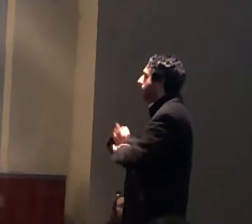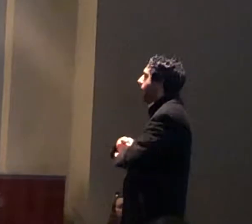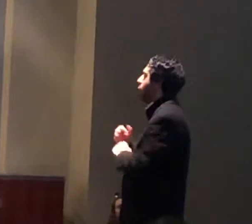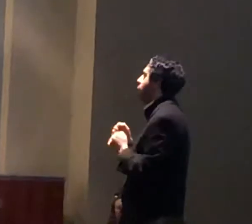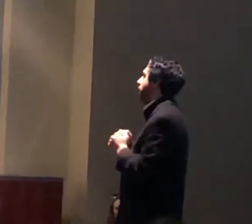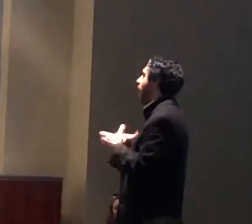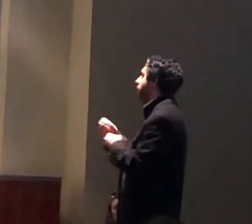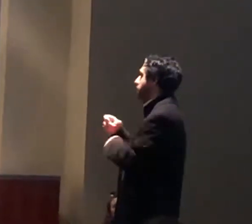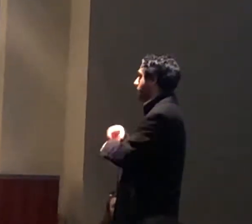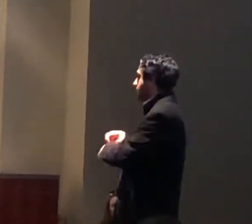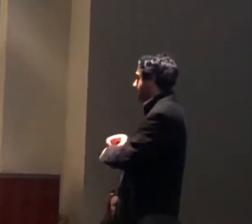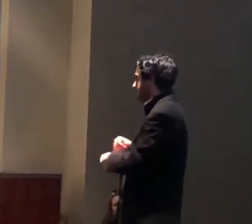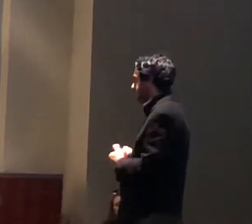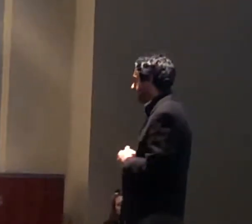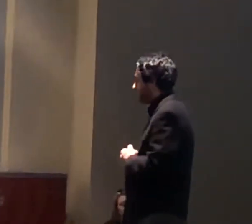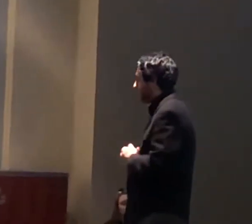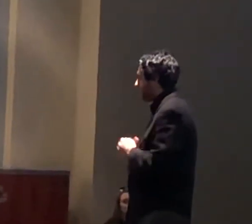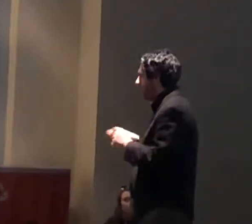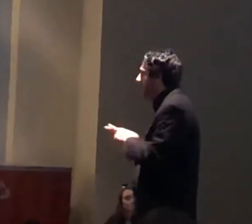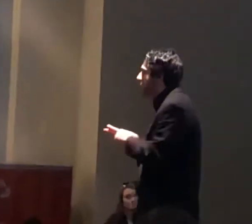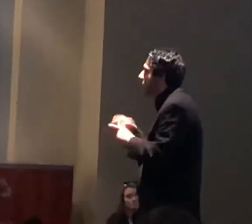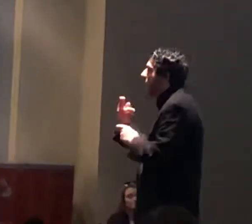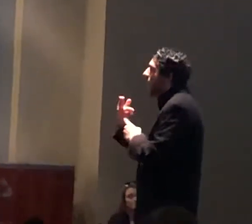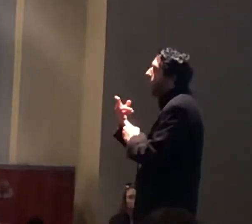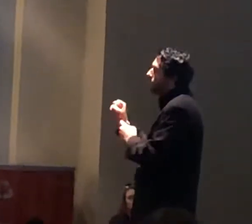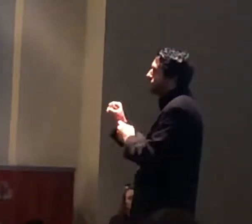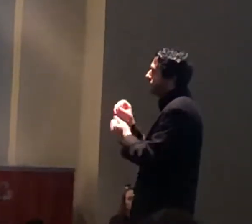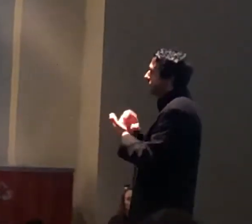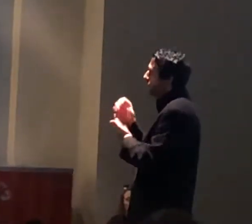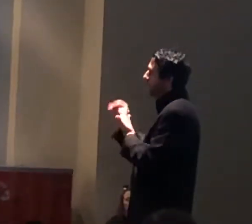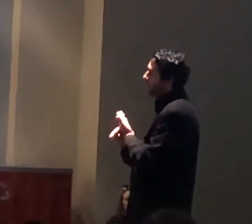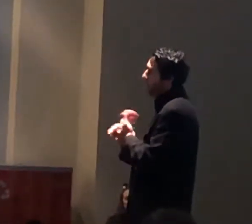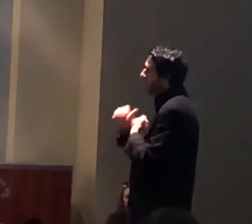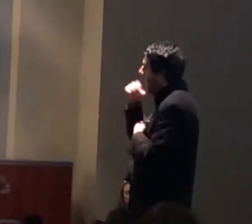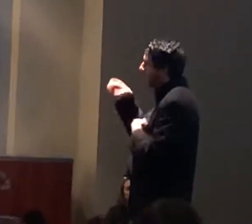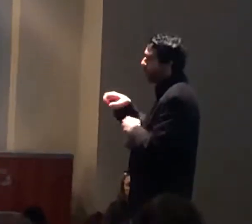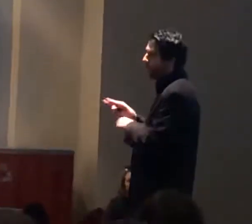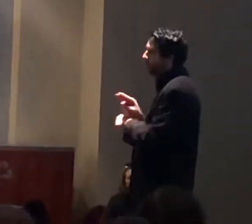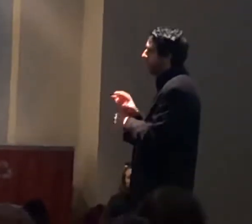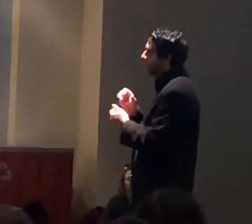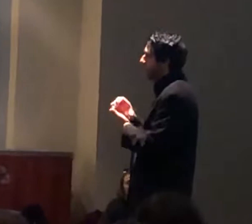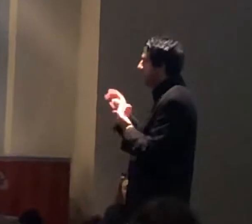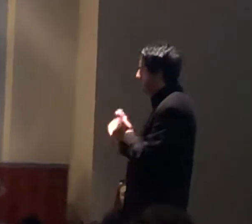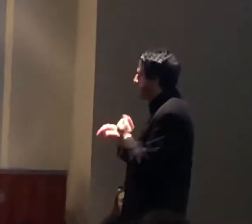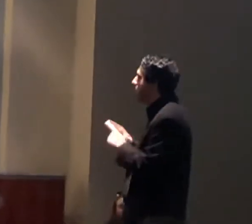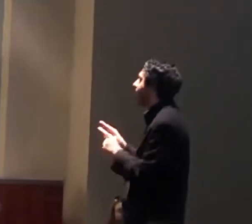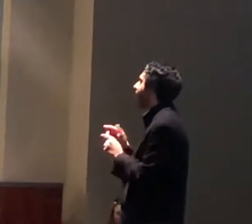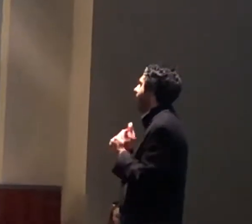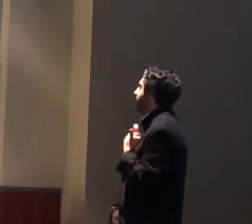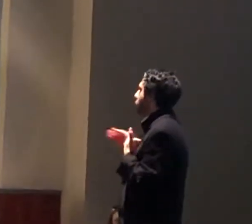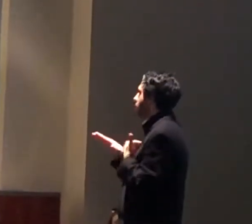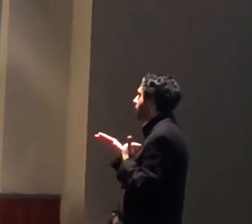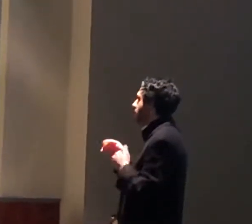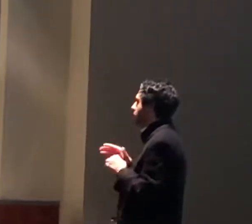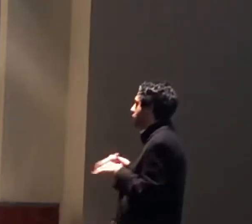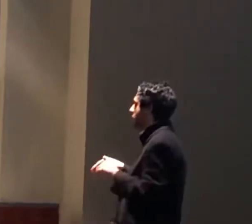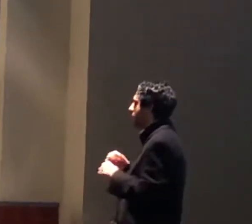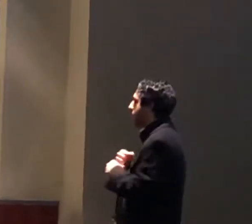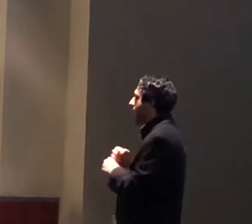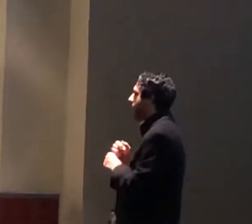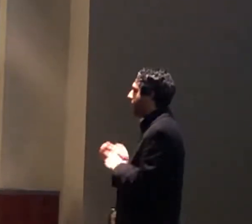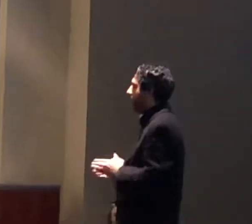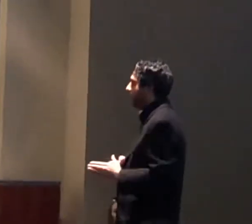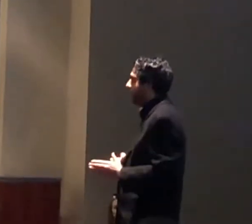time. Also, in the high school curriculum, and you don't have to be using the high school curriculum to do this, but have your children to make